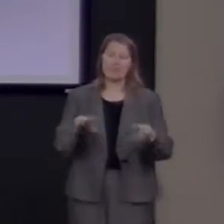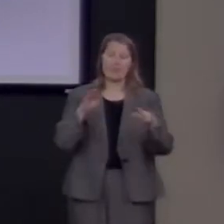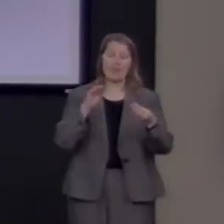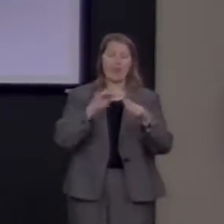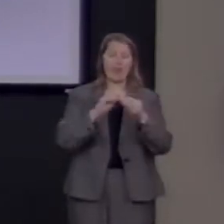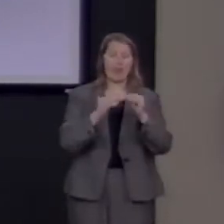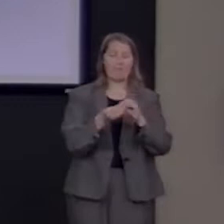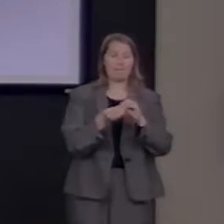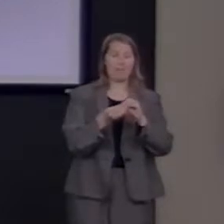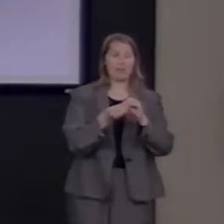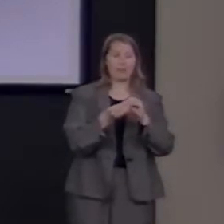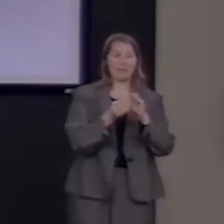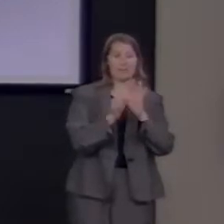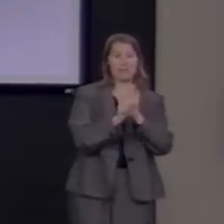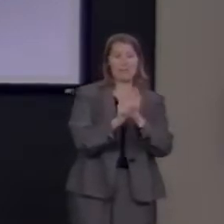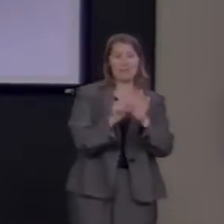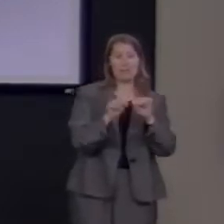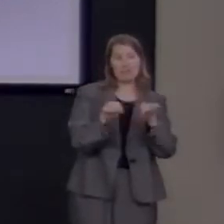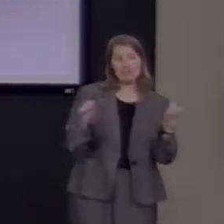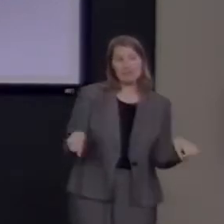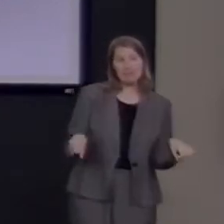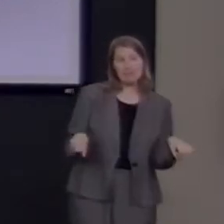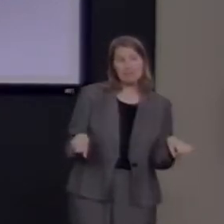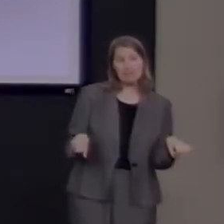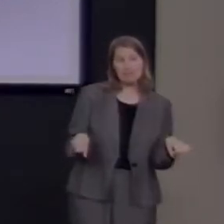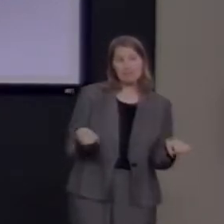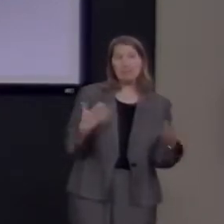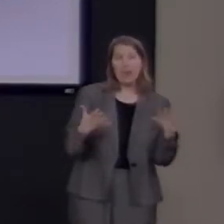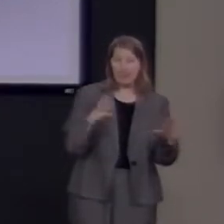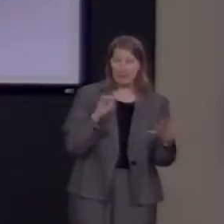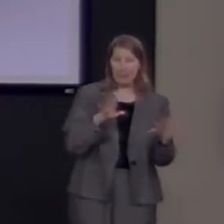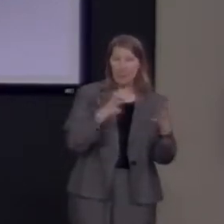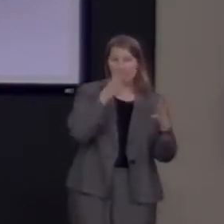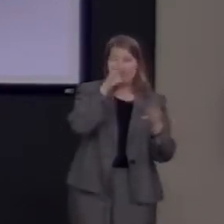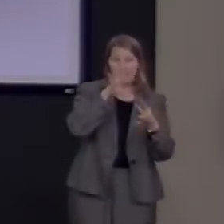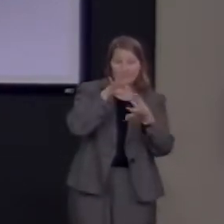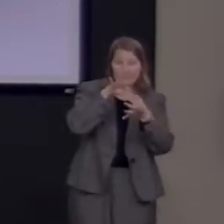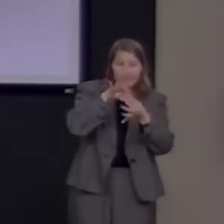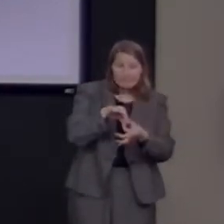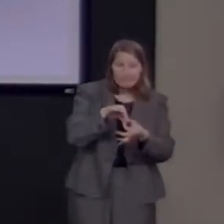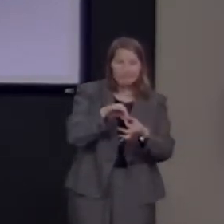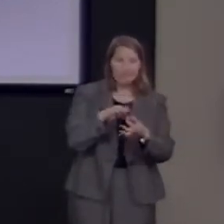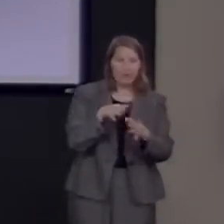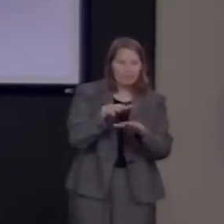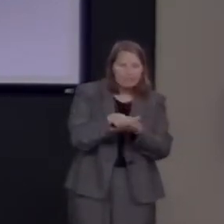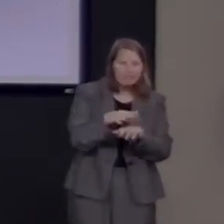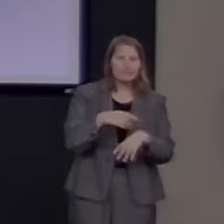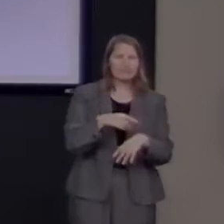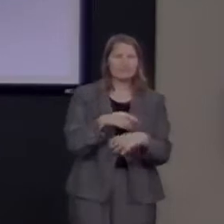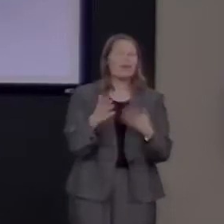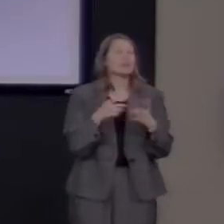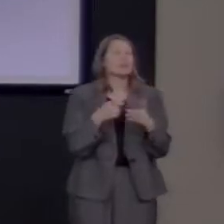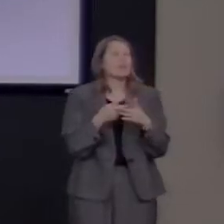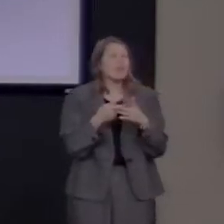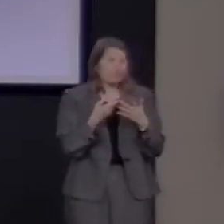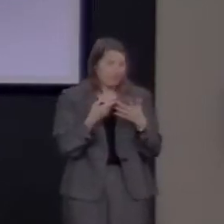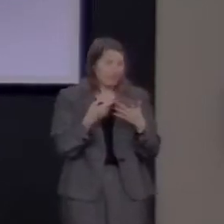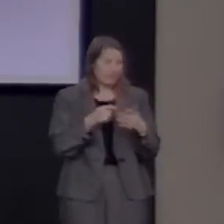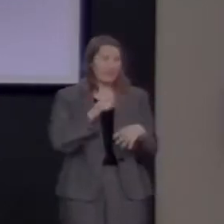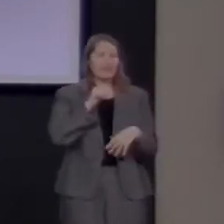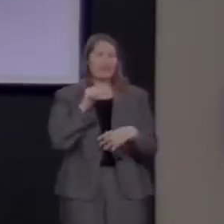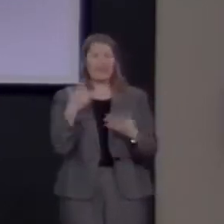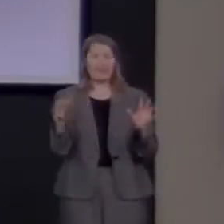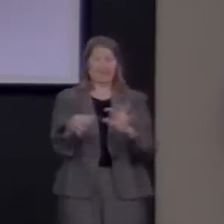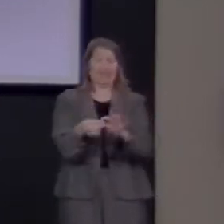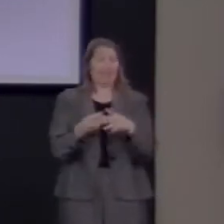symbol system is perhaps early on grounded or tied to a non-symbolic system, be it, for